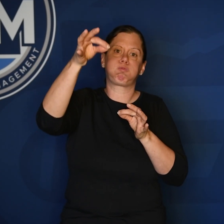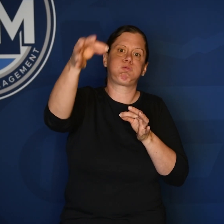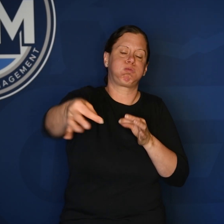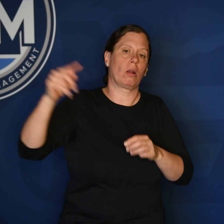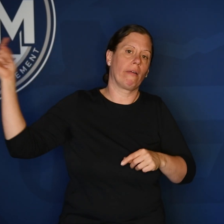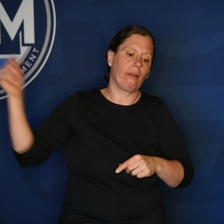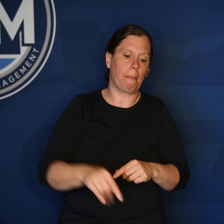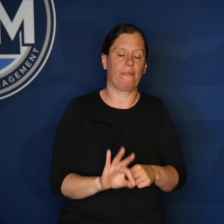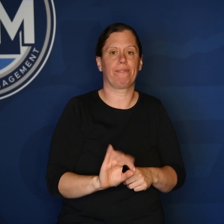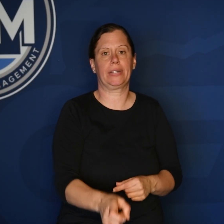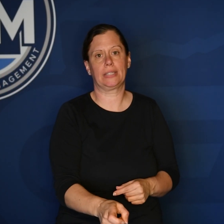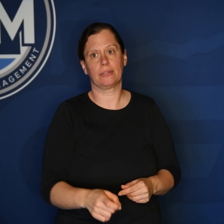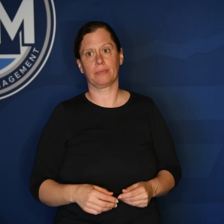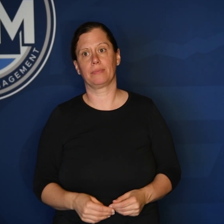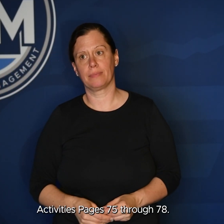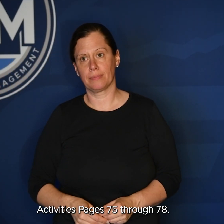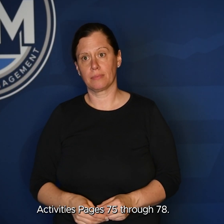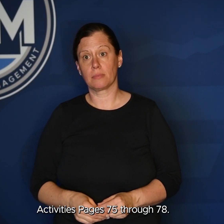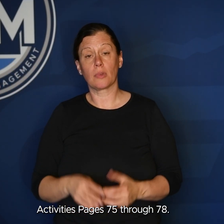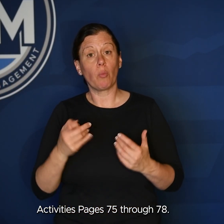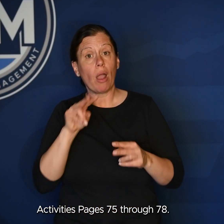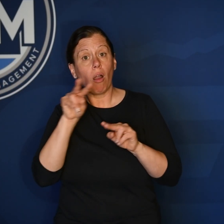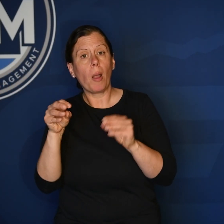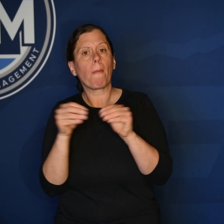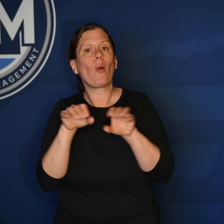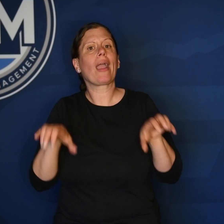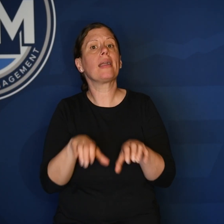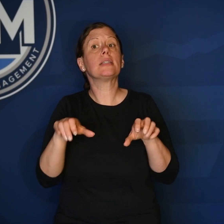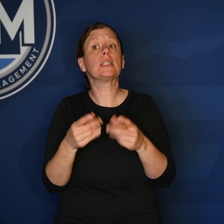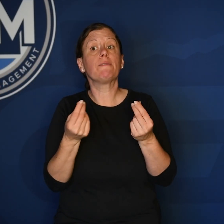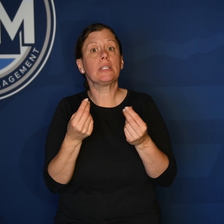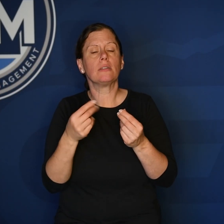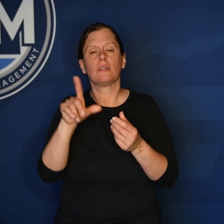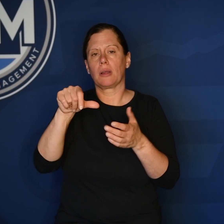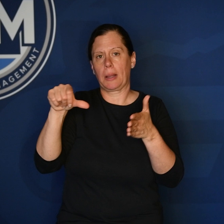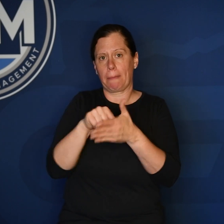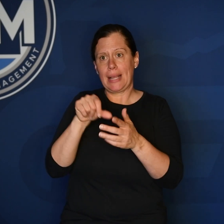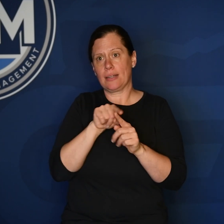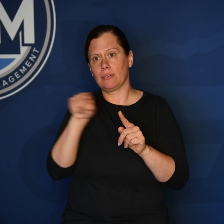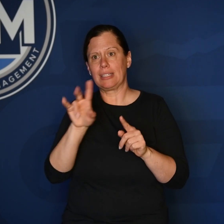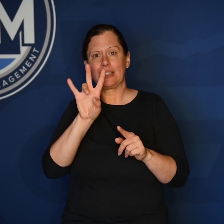Activities, pages 75 through 78.